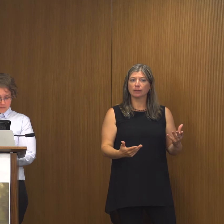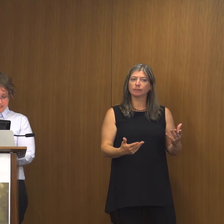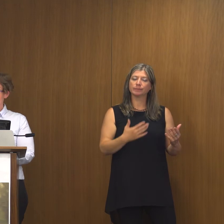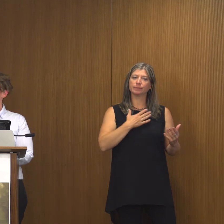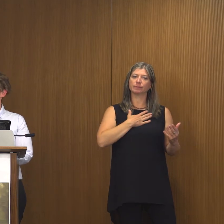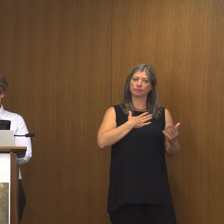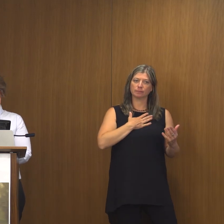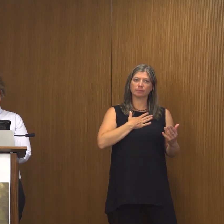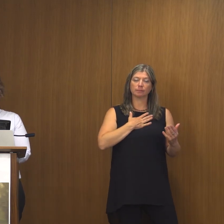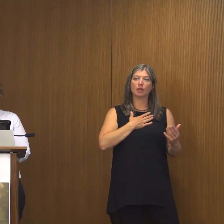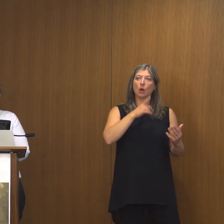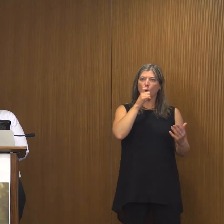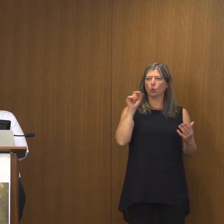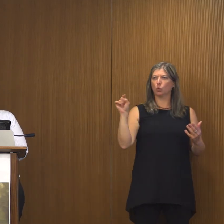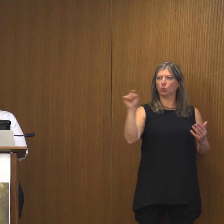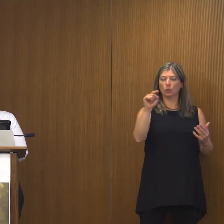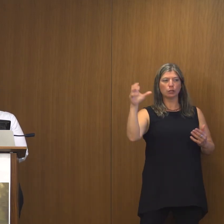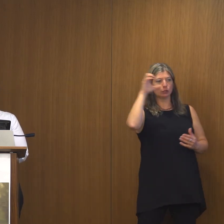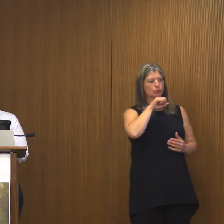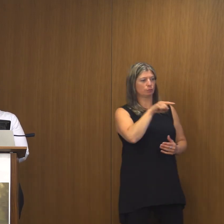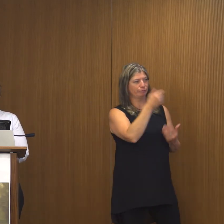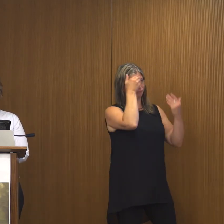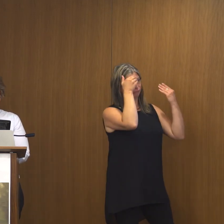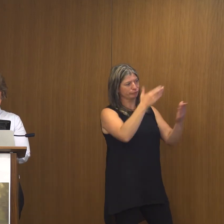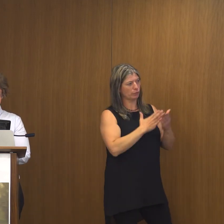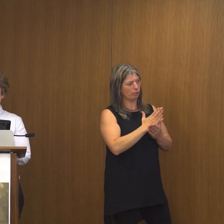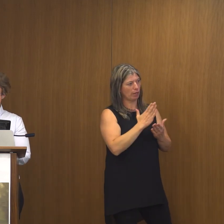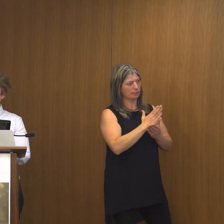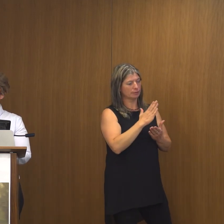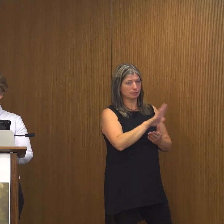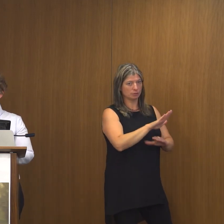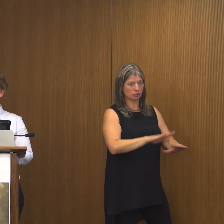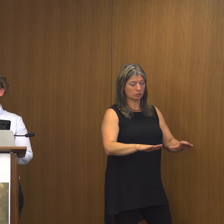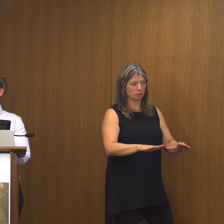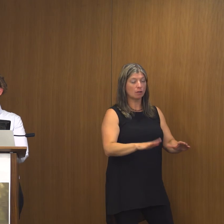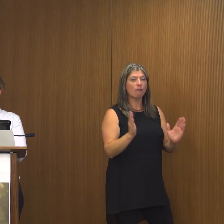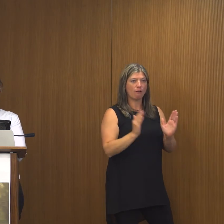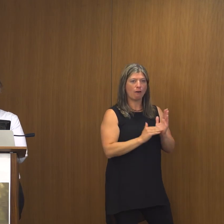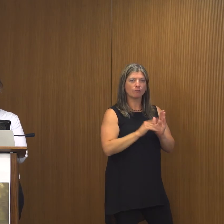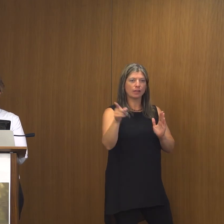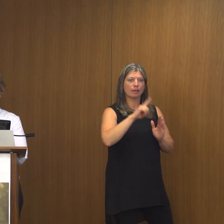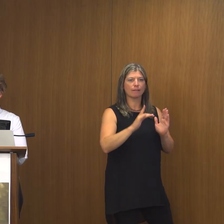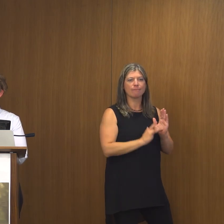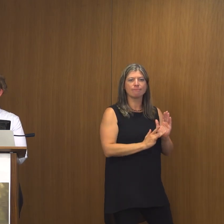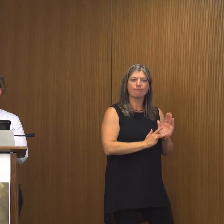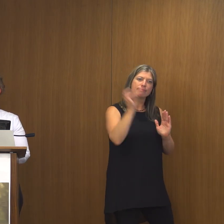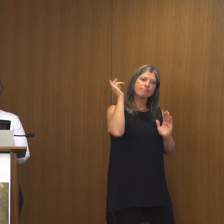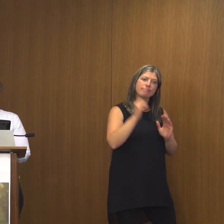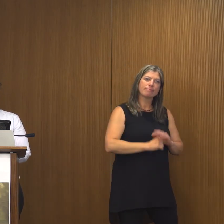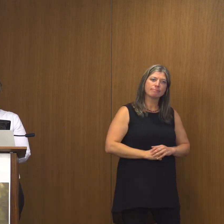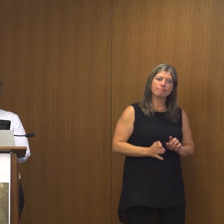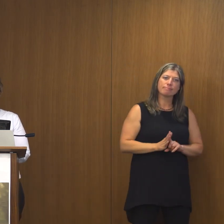People in a position of authority often assume that she does not know the rights of her children, and frequently they choose to take advantage of that